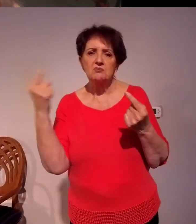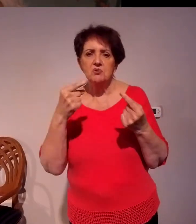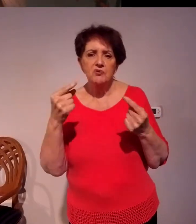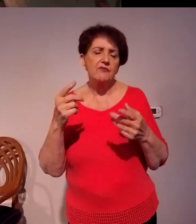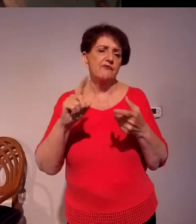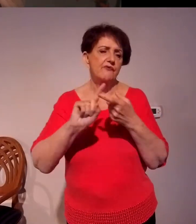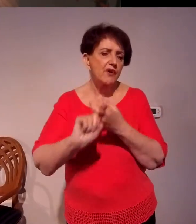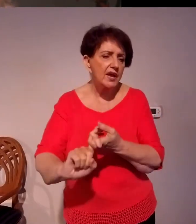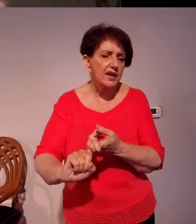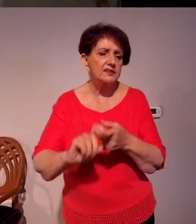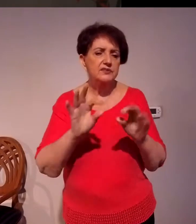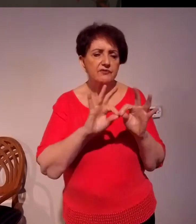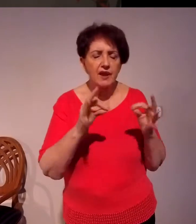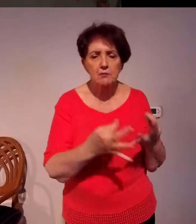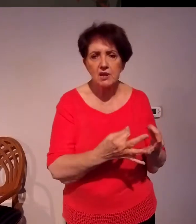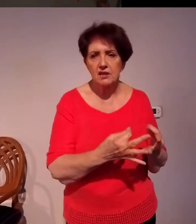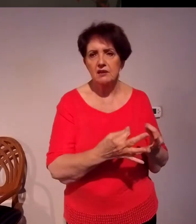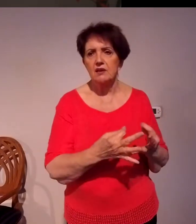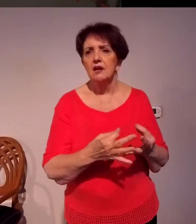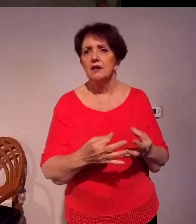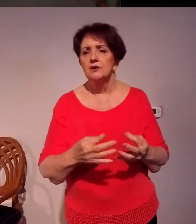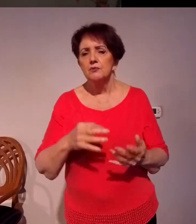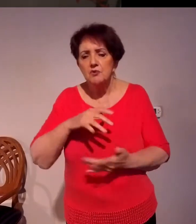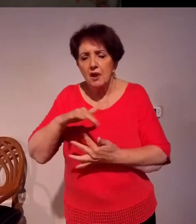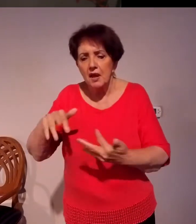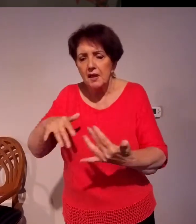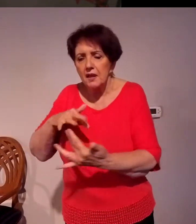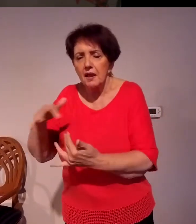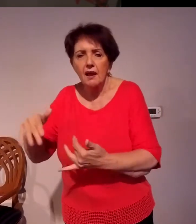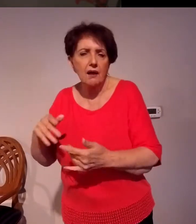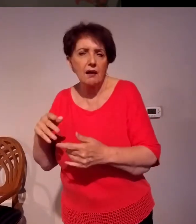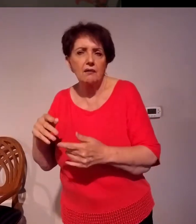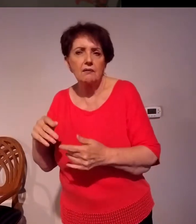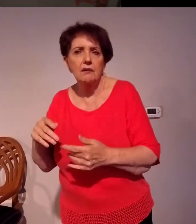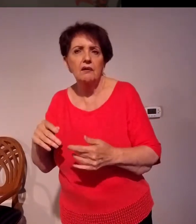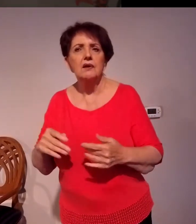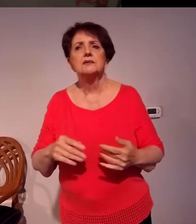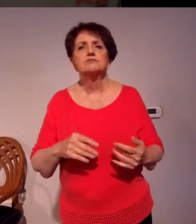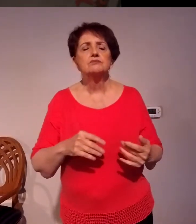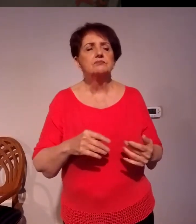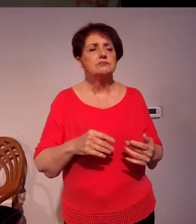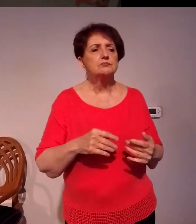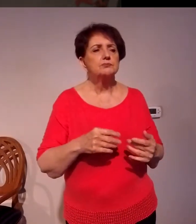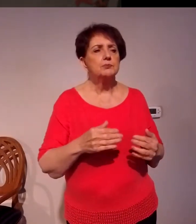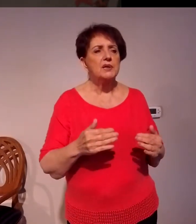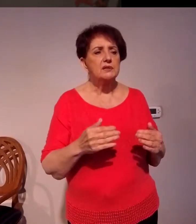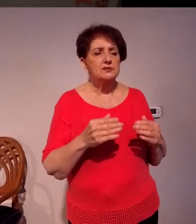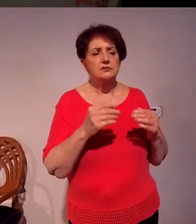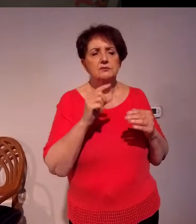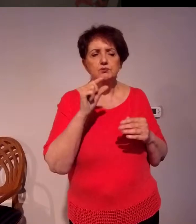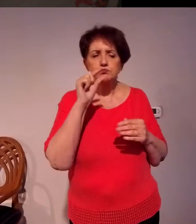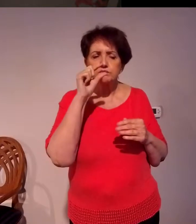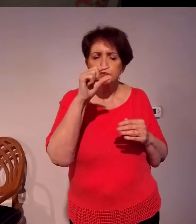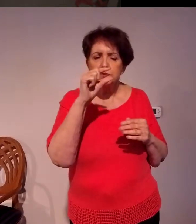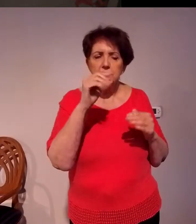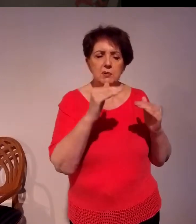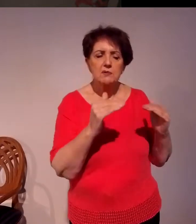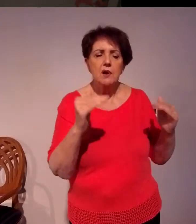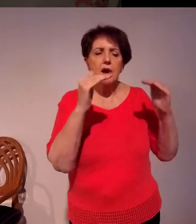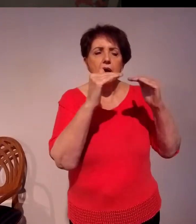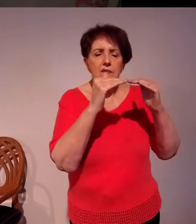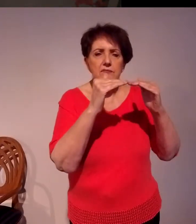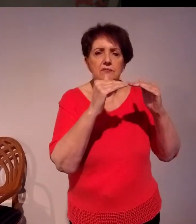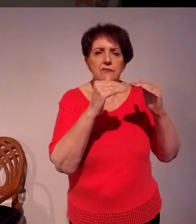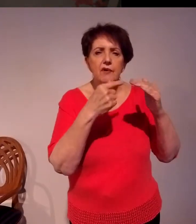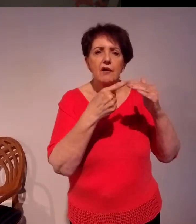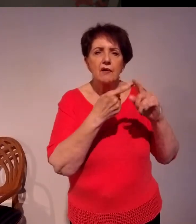friends, you got some family, you're hanging out with people, but it's just barely one rung up from basic